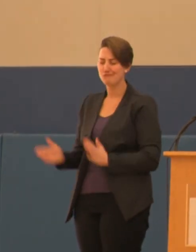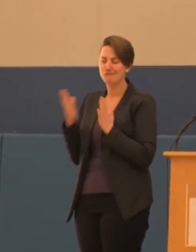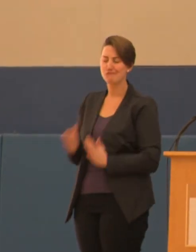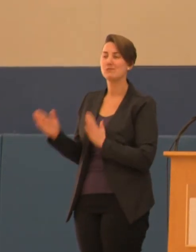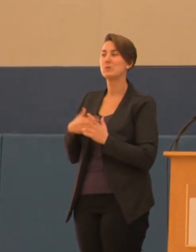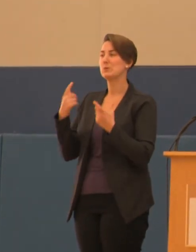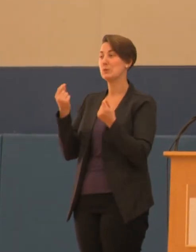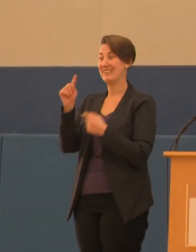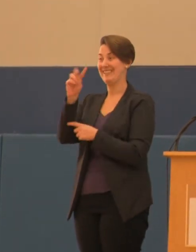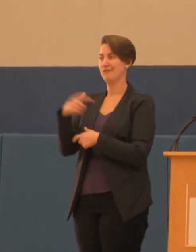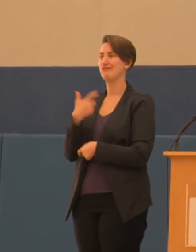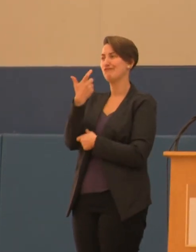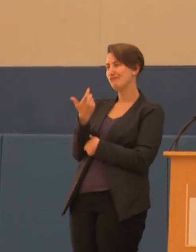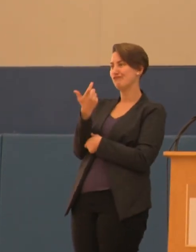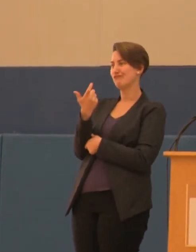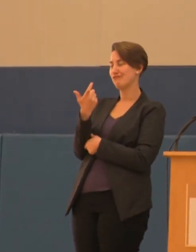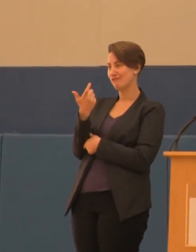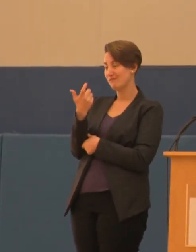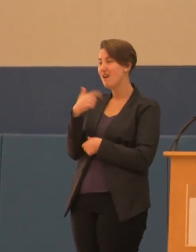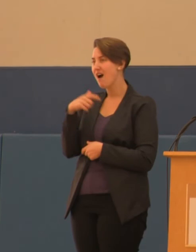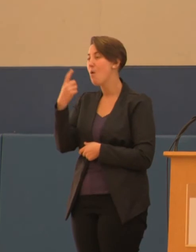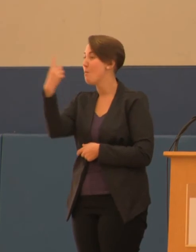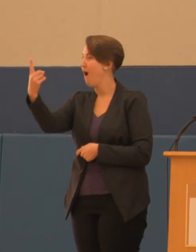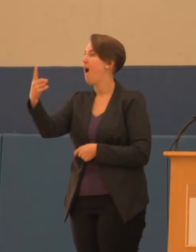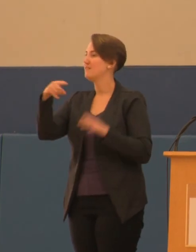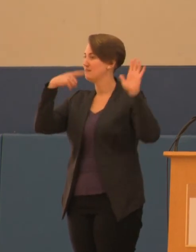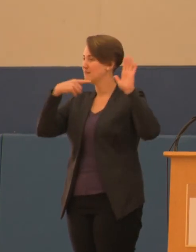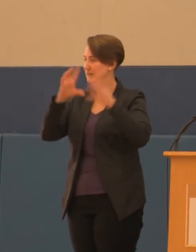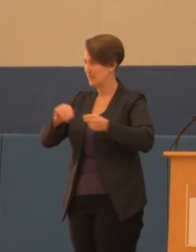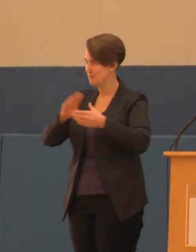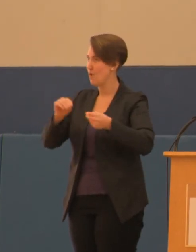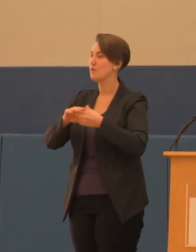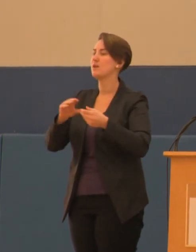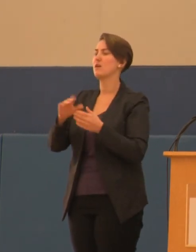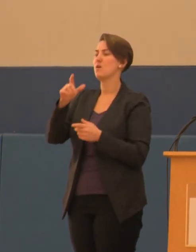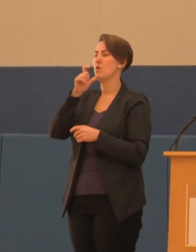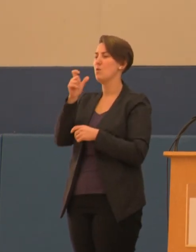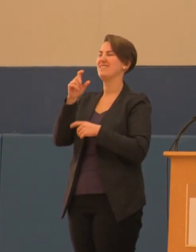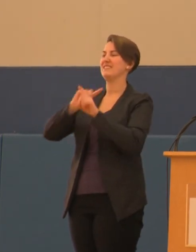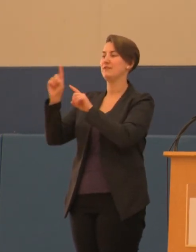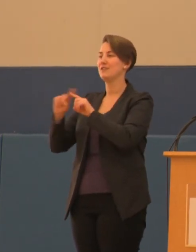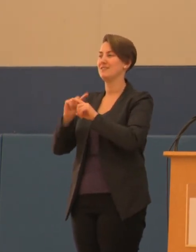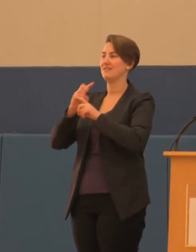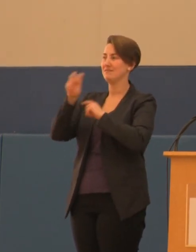TV, and I watched a testimony of gymnast after